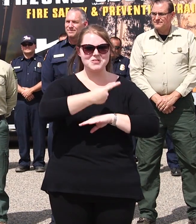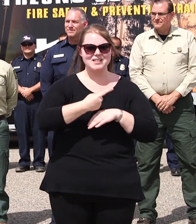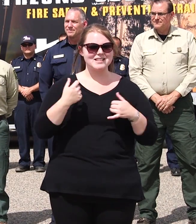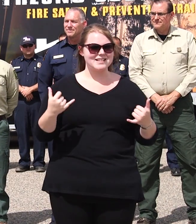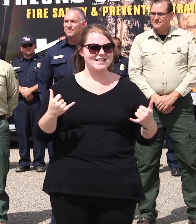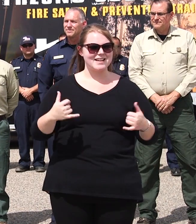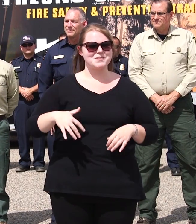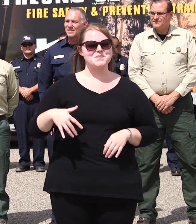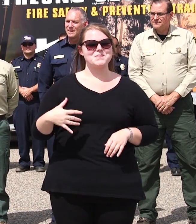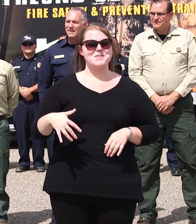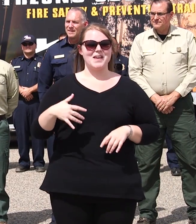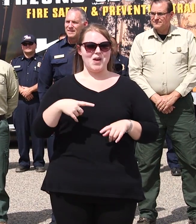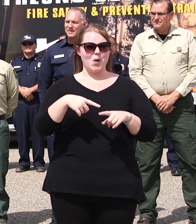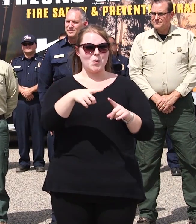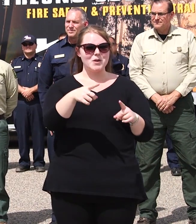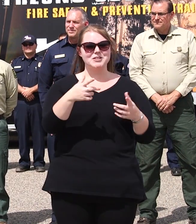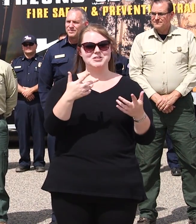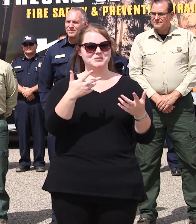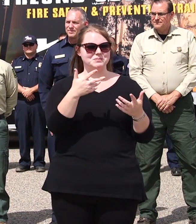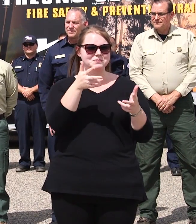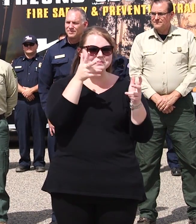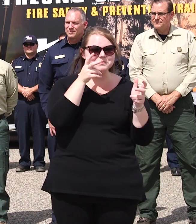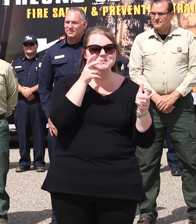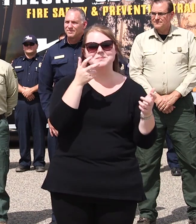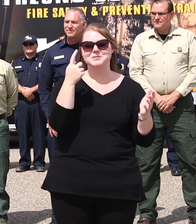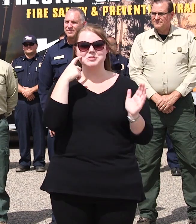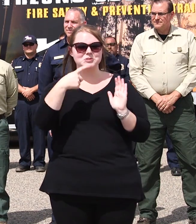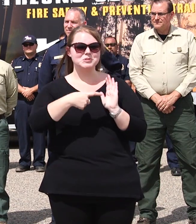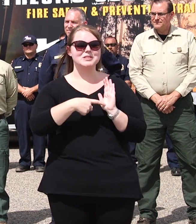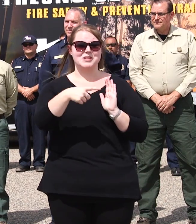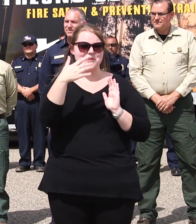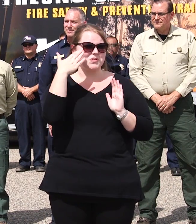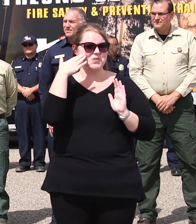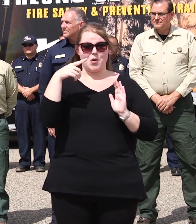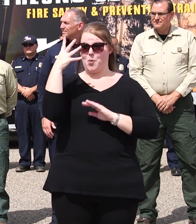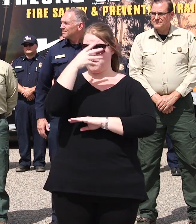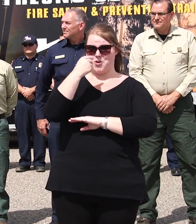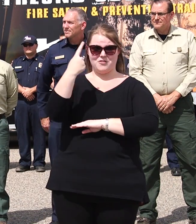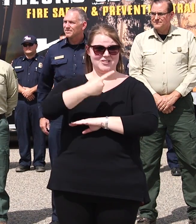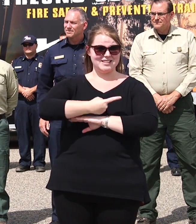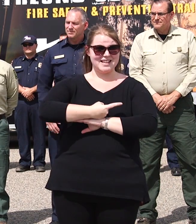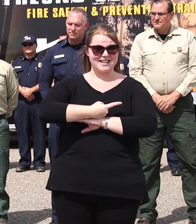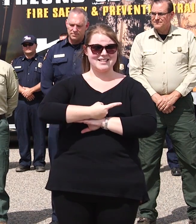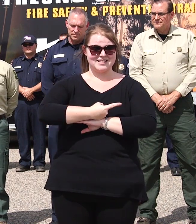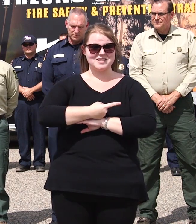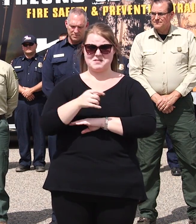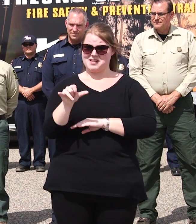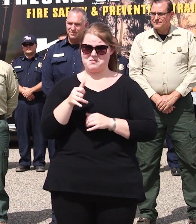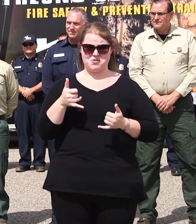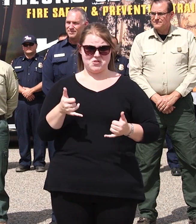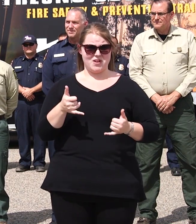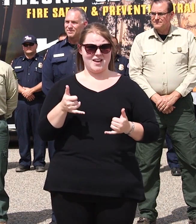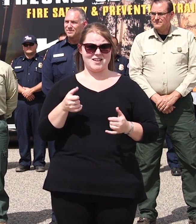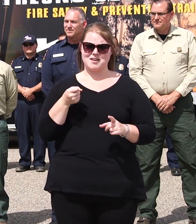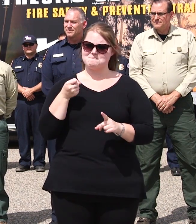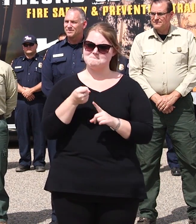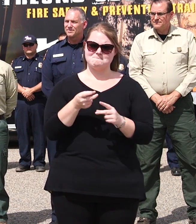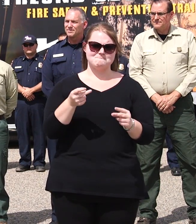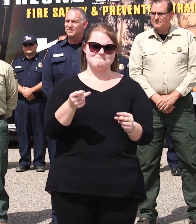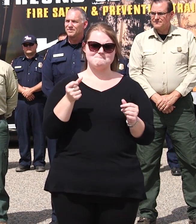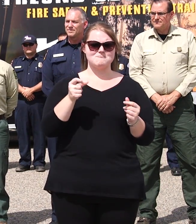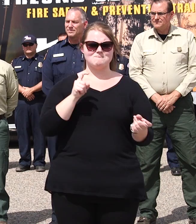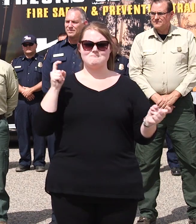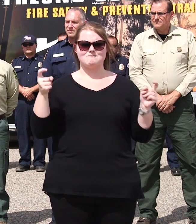but I think as you're hearing and as all of you well know that these beautiful days can quickly turn